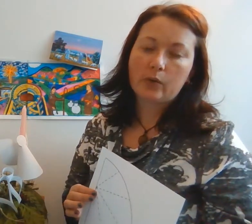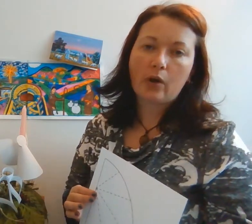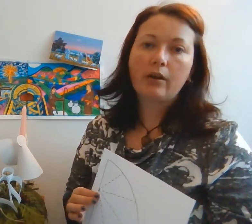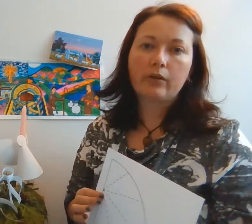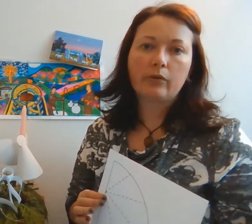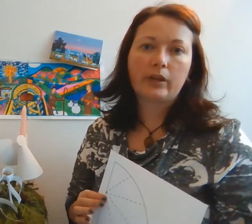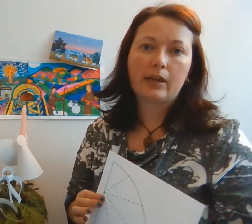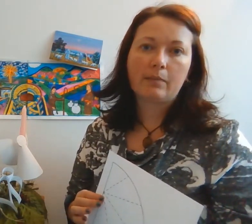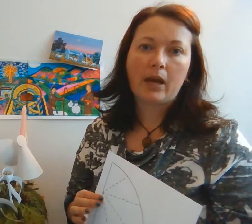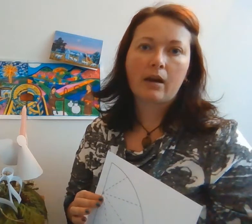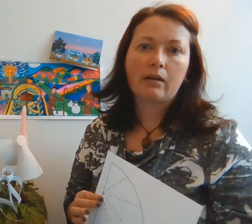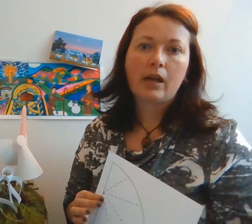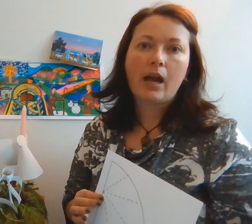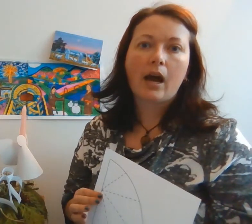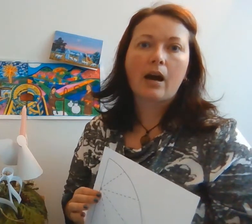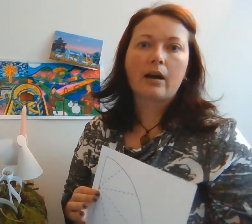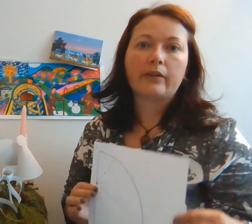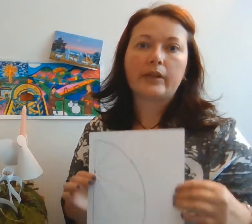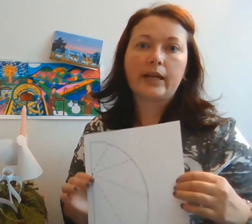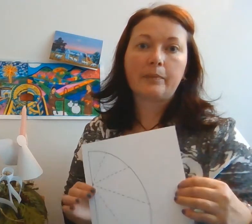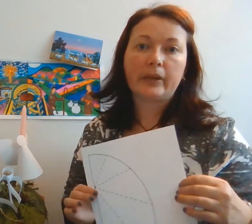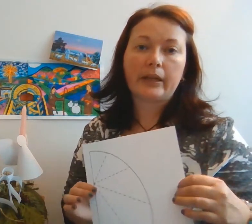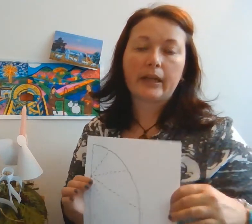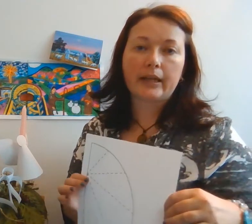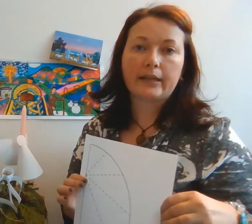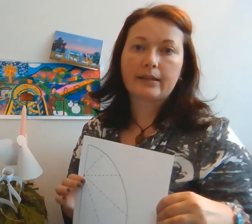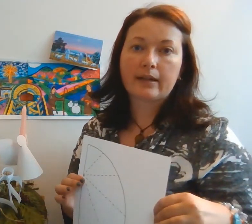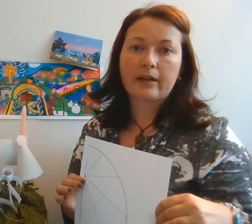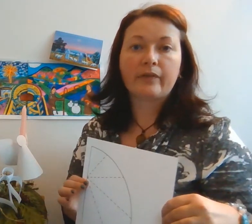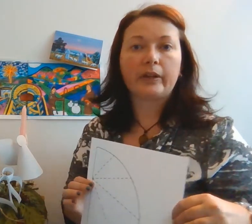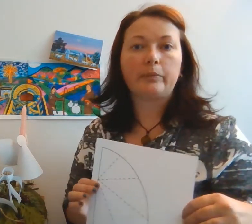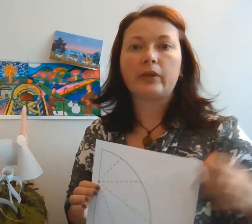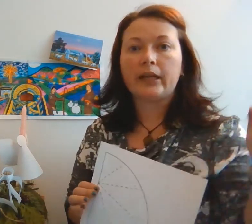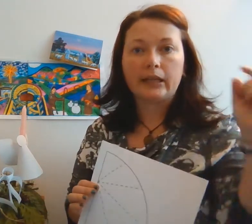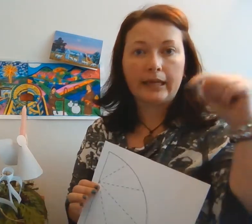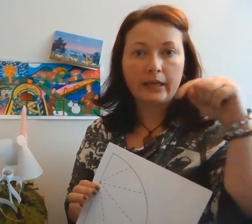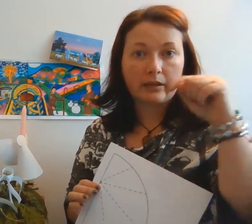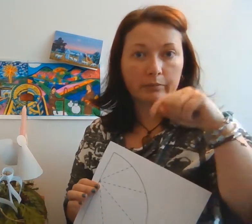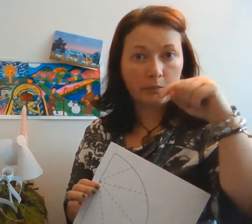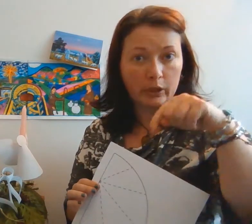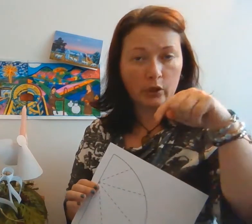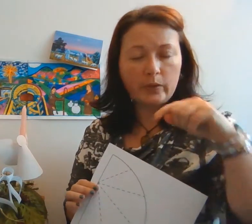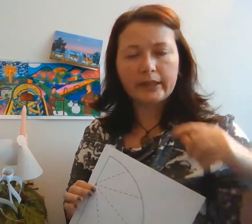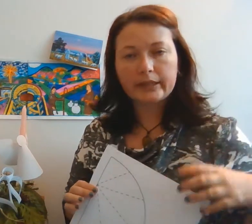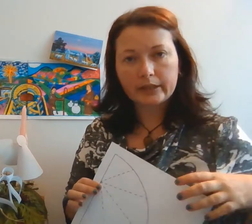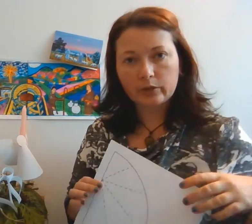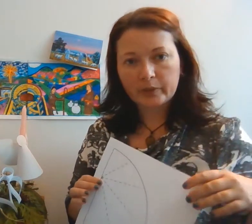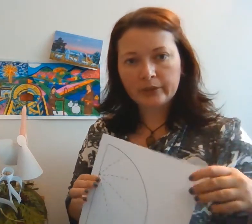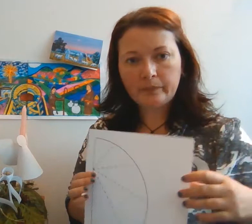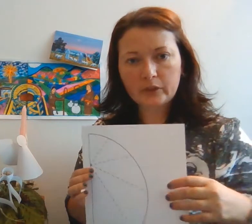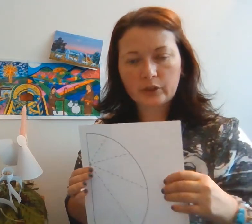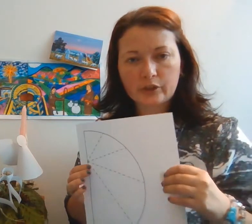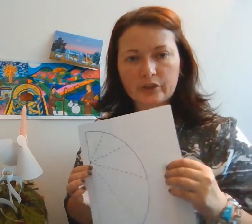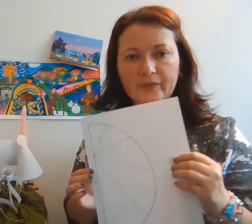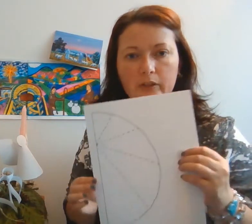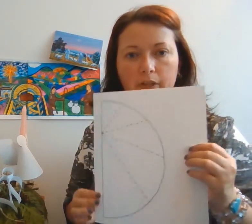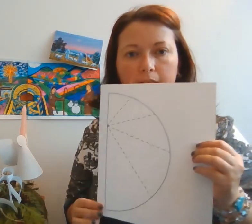not through the email, the template is available in a link below in the description, so you can just follow that